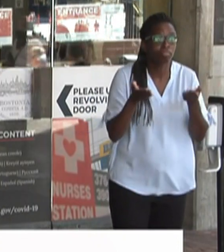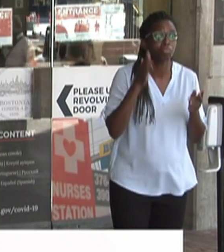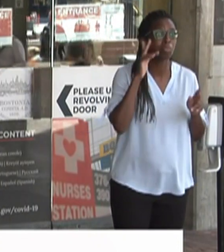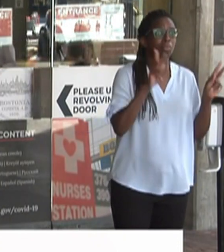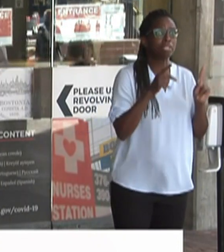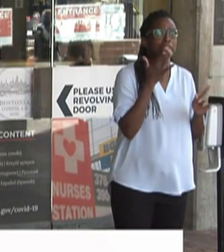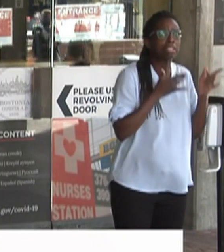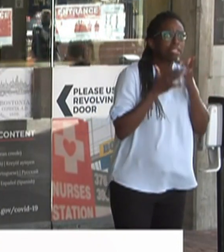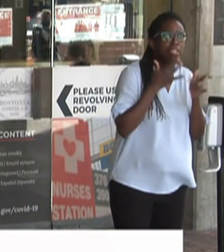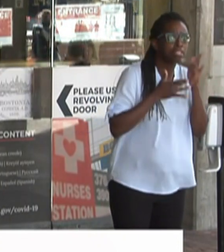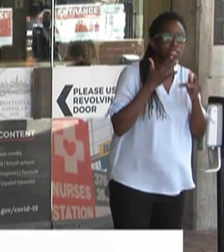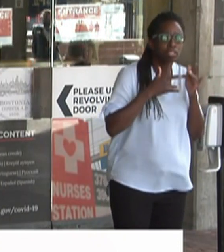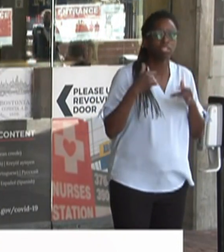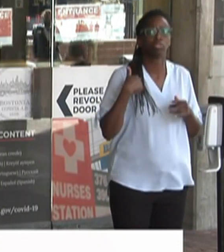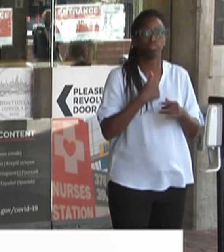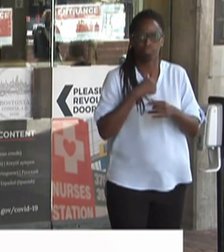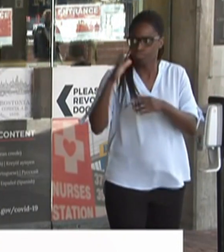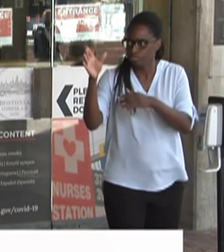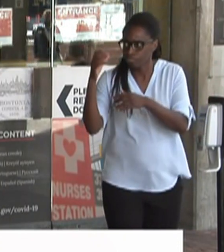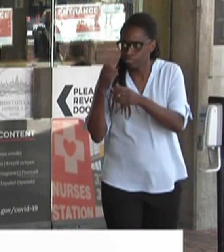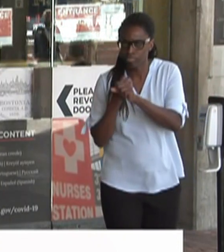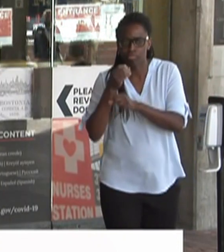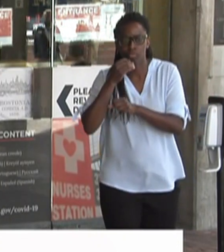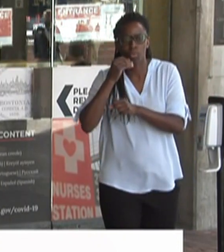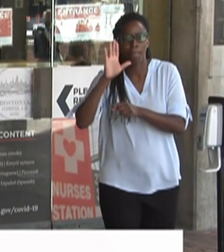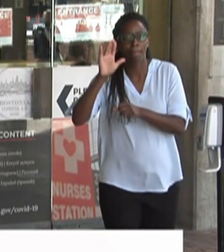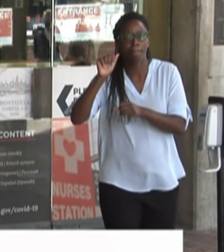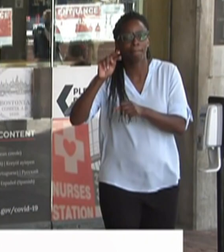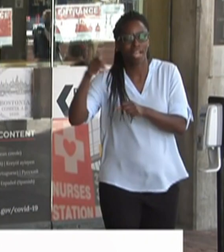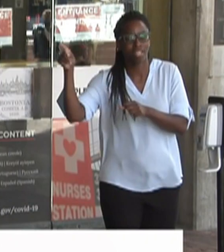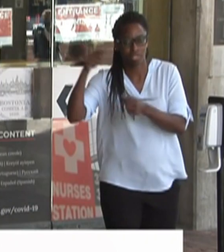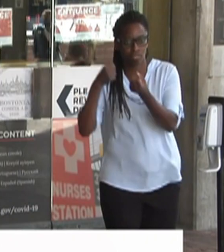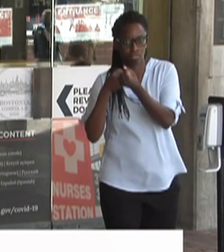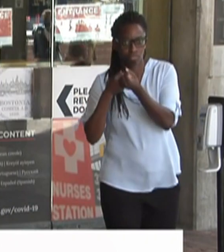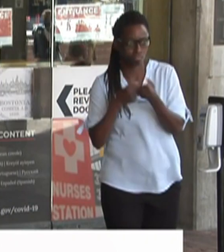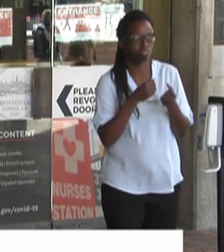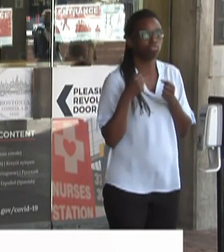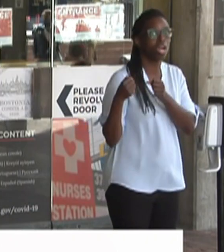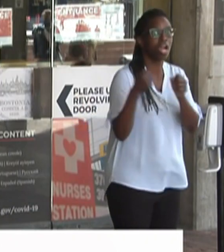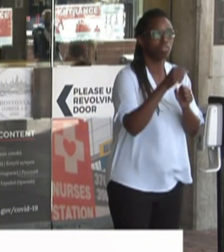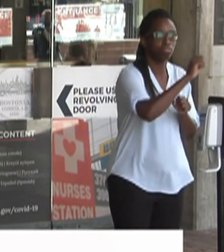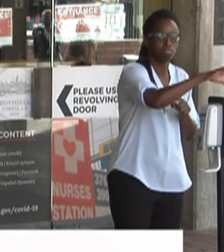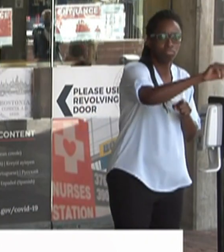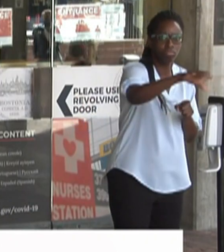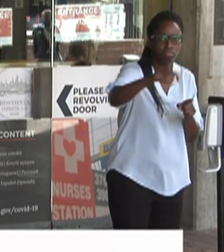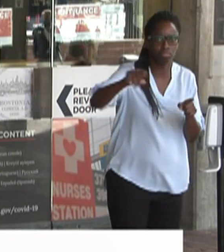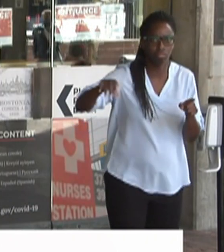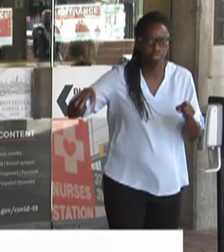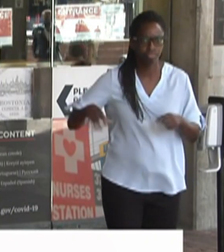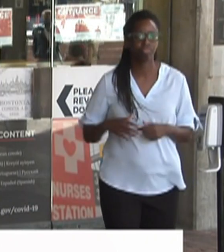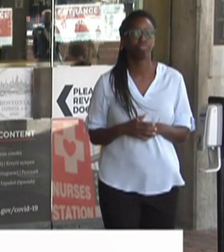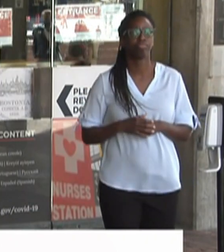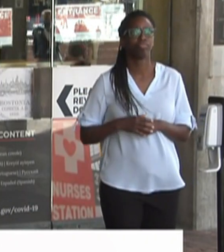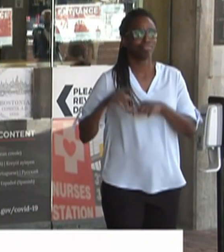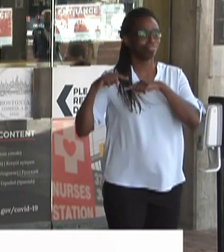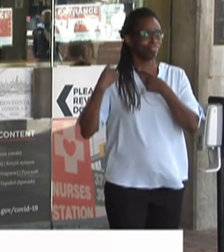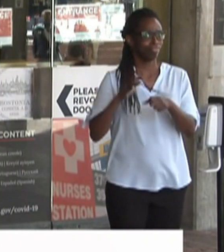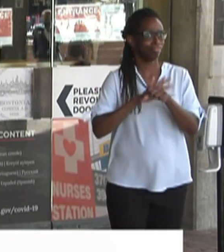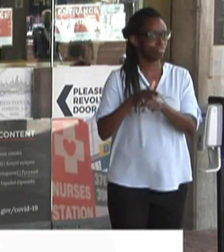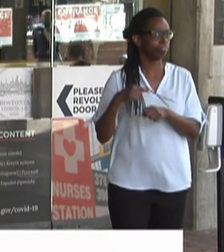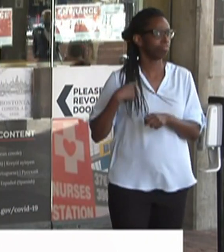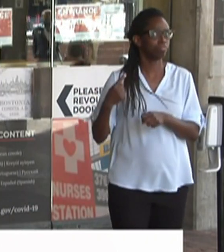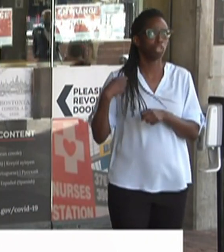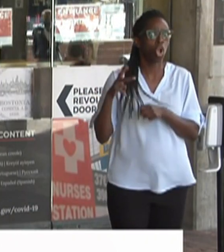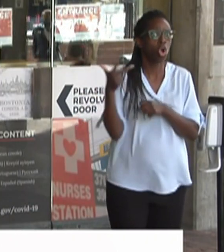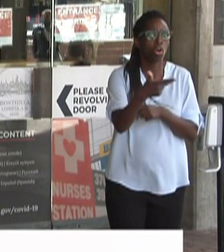million meals in the City of Boston since the COVID crisis started. We adapted and kept it going over the summer through the Boston Public